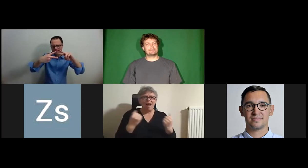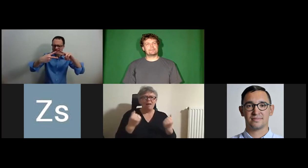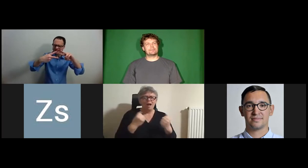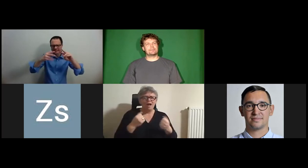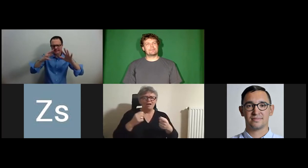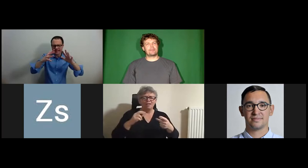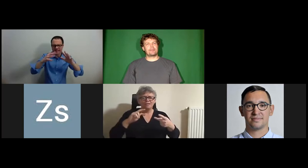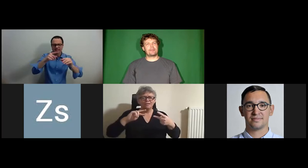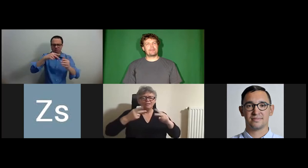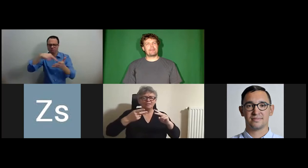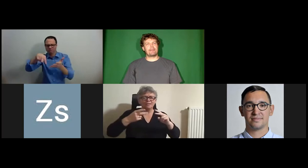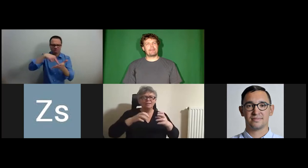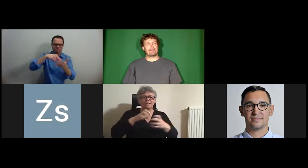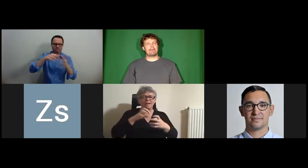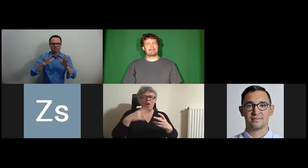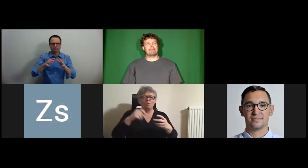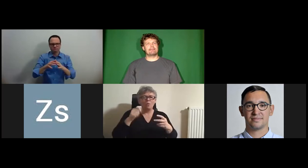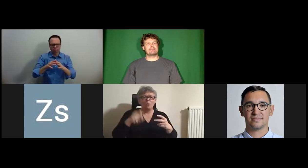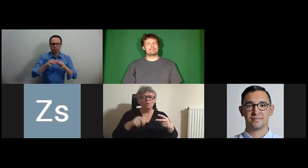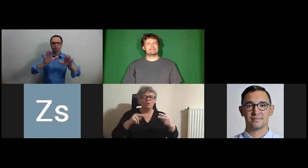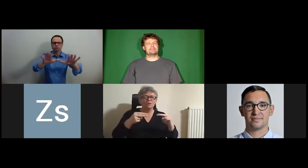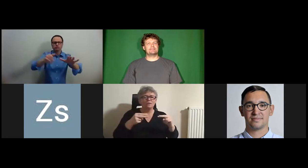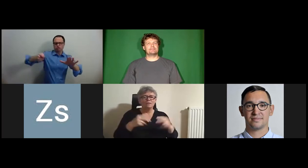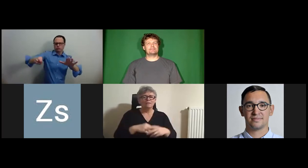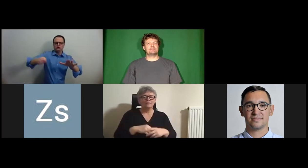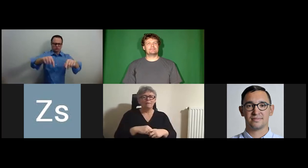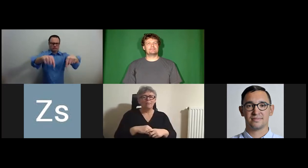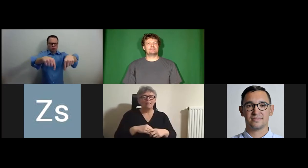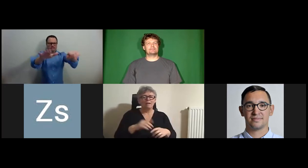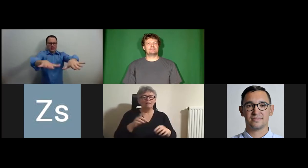I've seen you survive this competition. You made it to the semifinals.